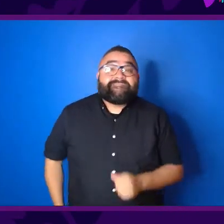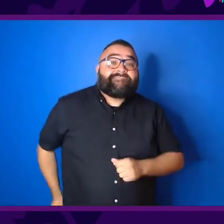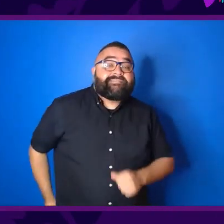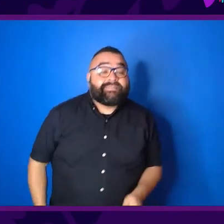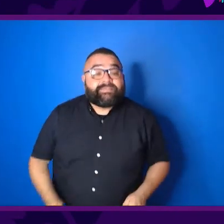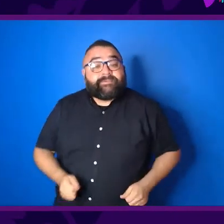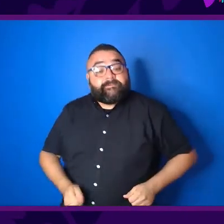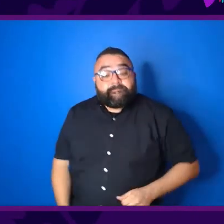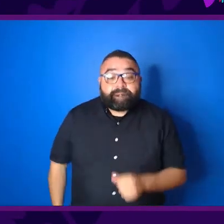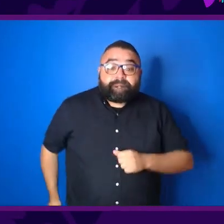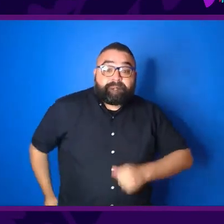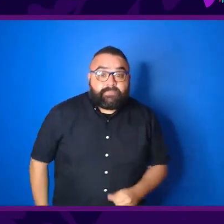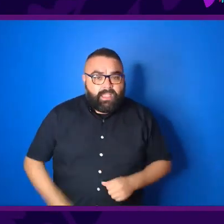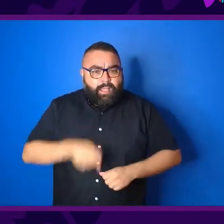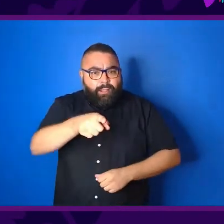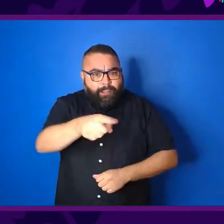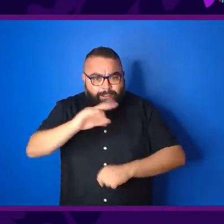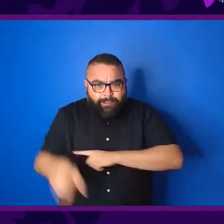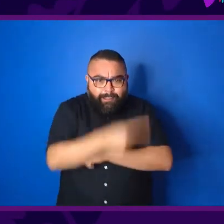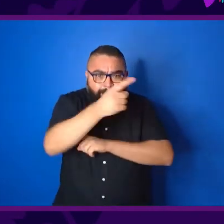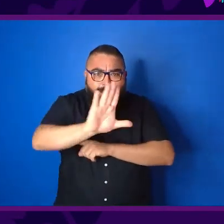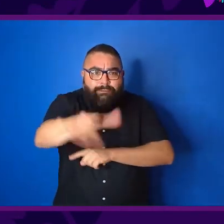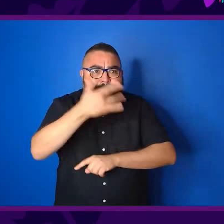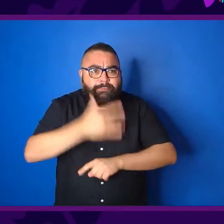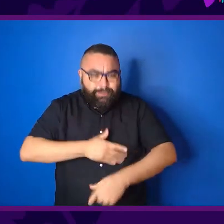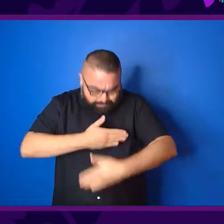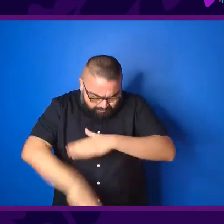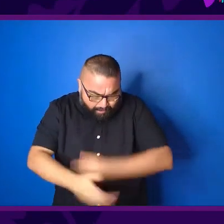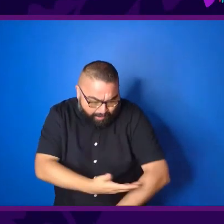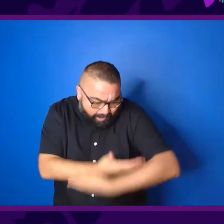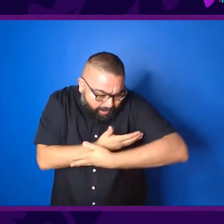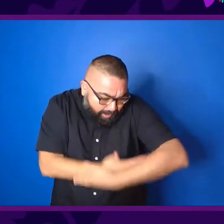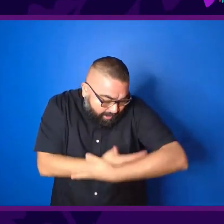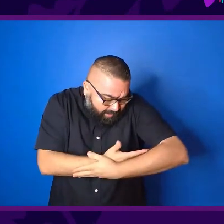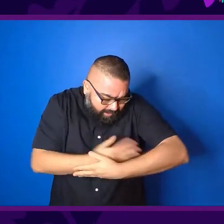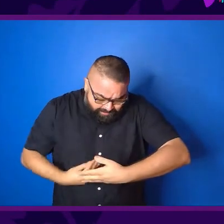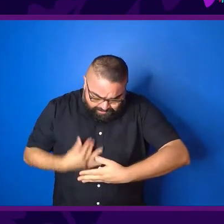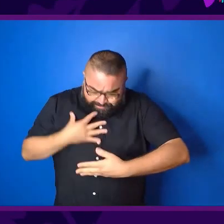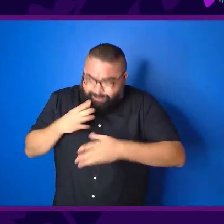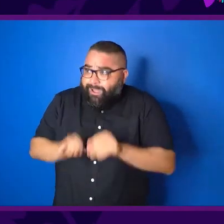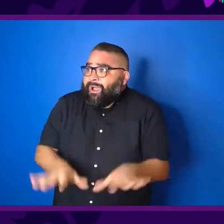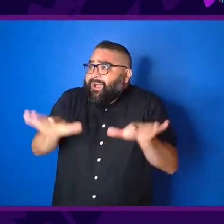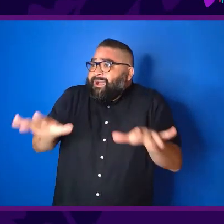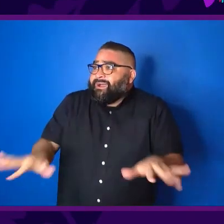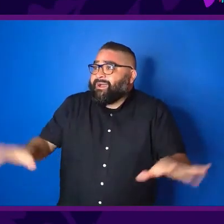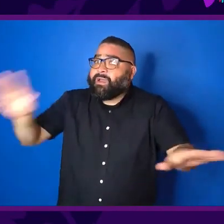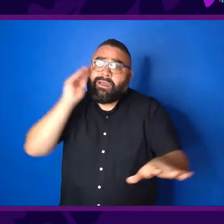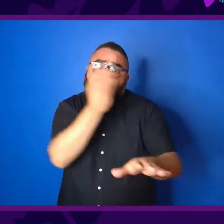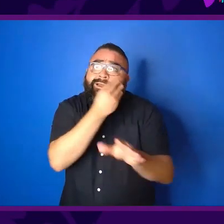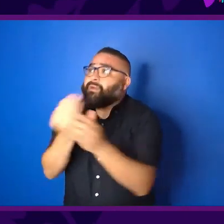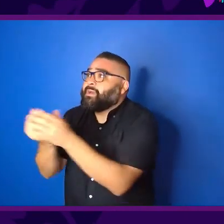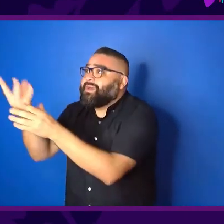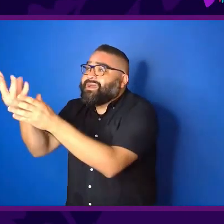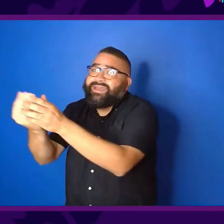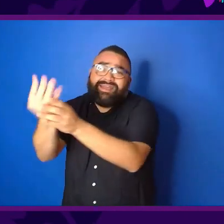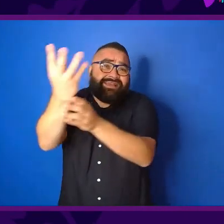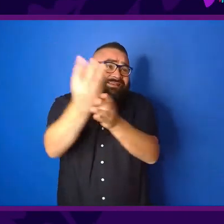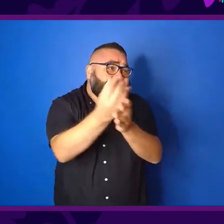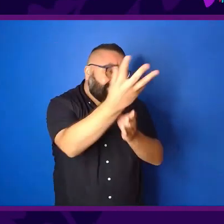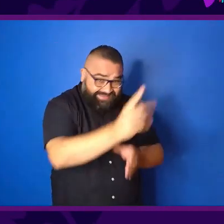El día en que tú naciste, nacieron todas las